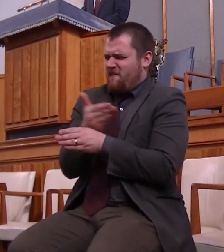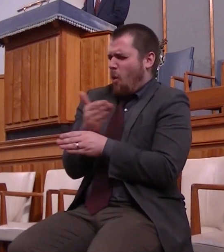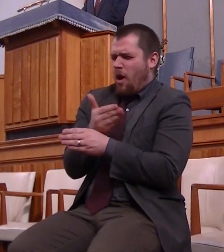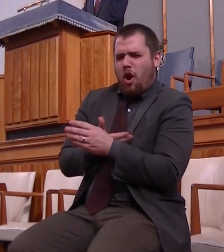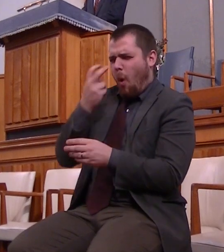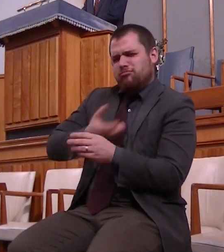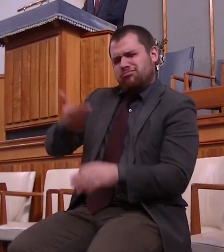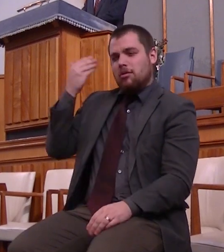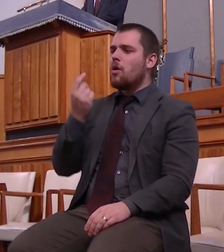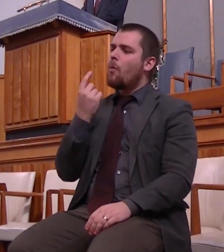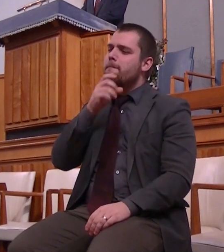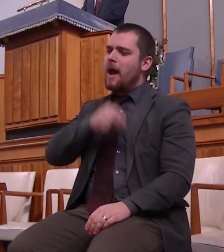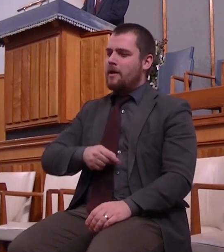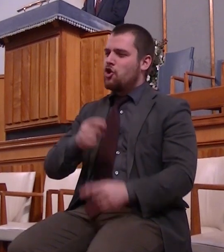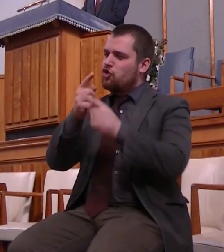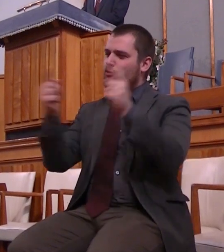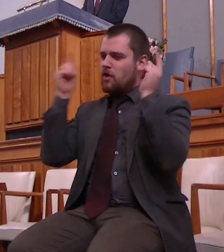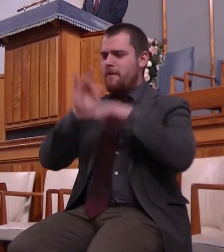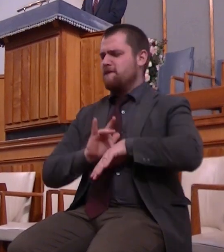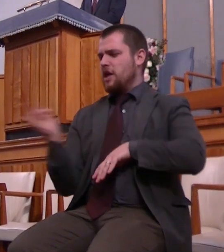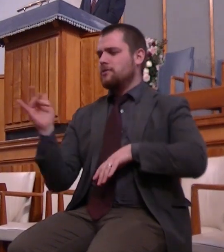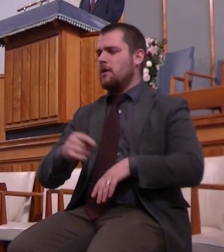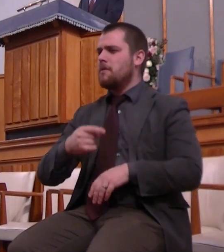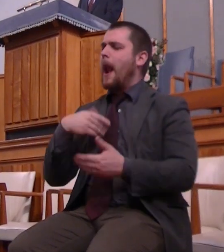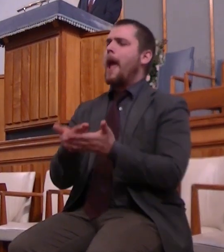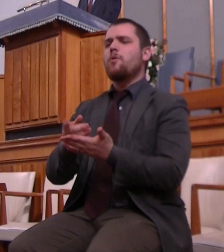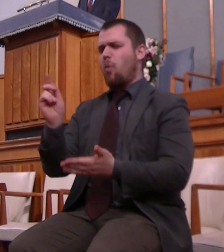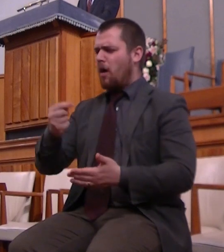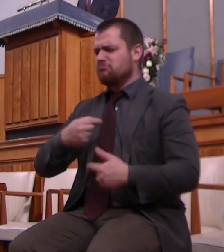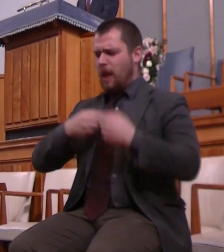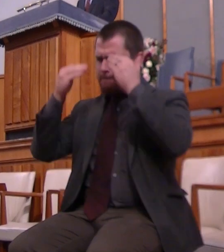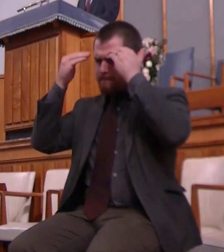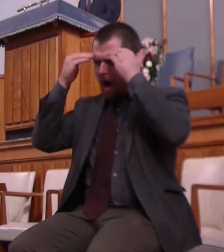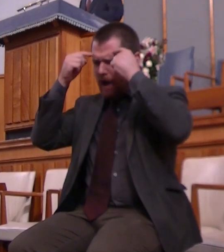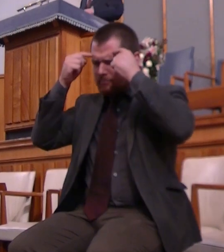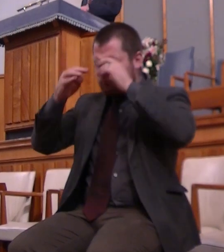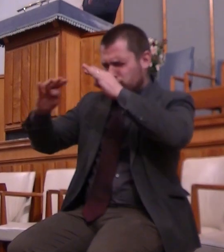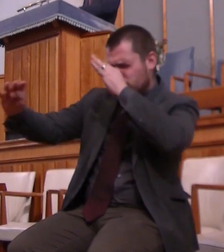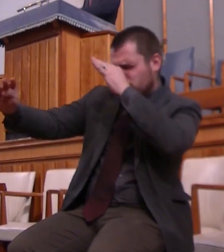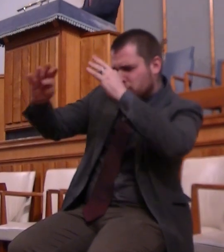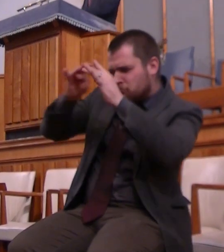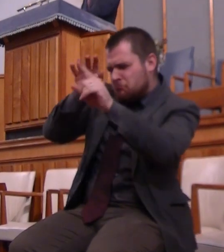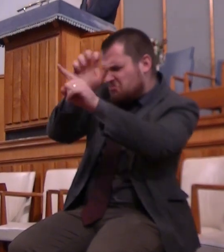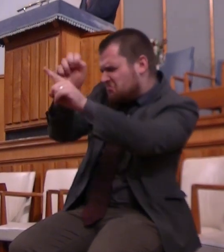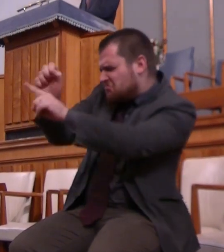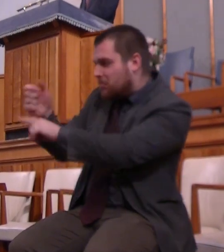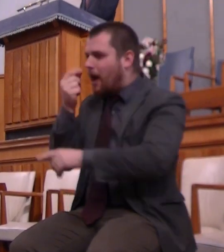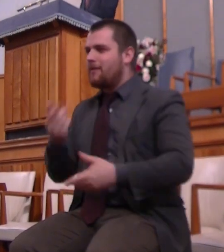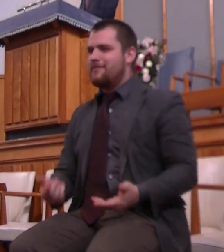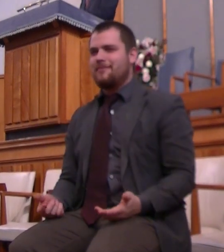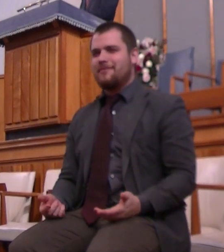and he would hold very well-known dinner parties with very sophisticated people, and they would come along and he would try